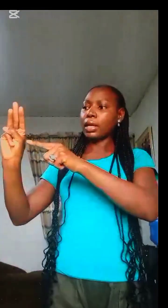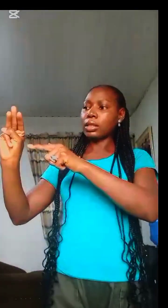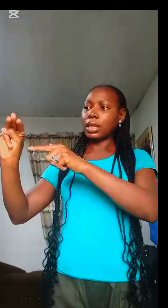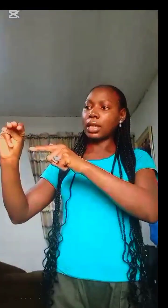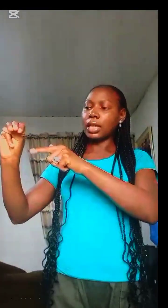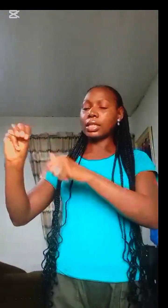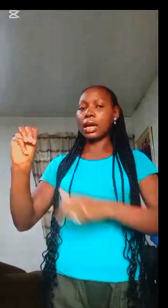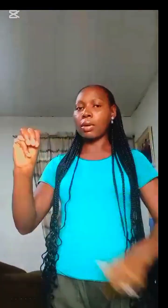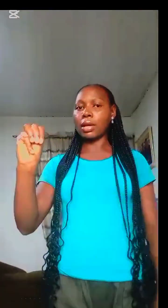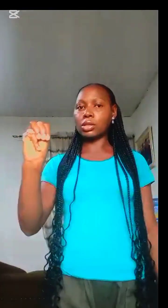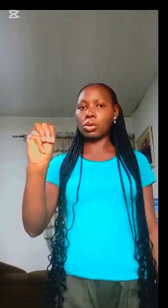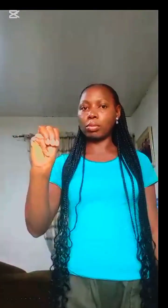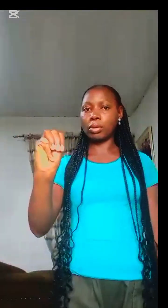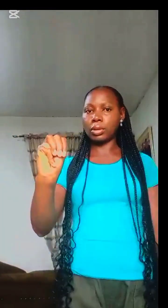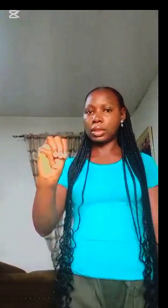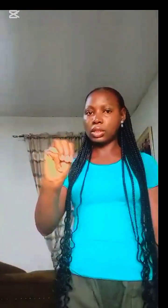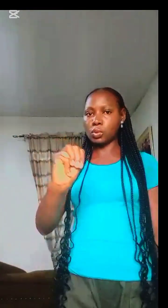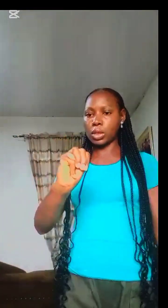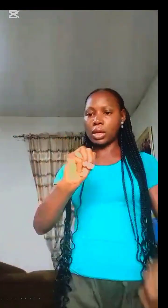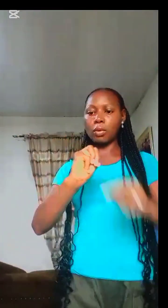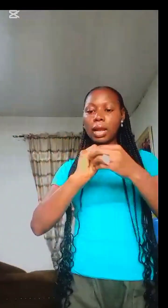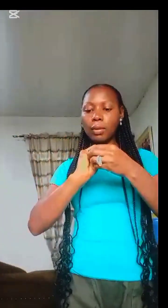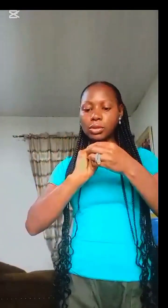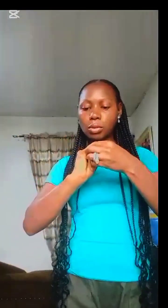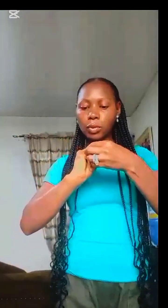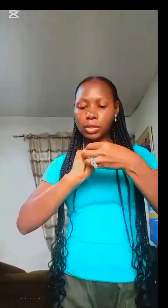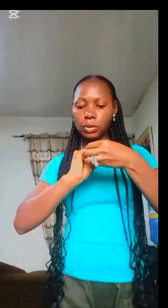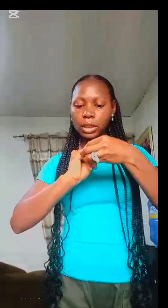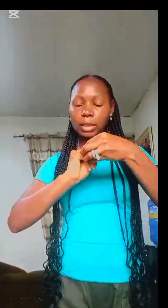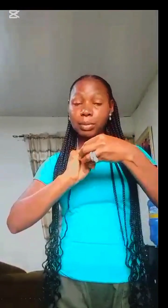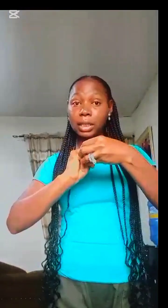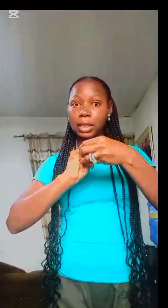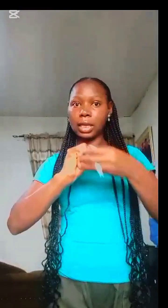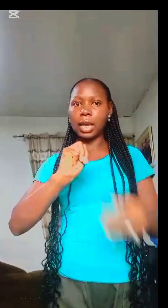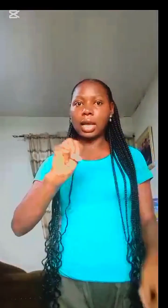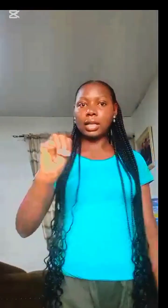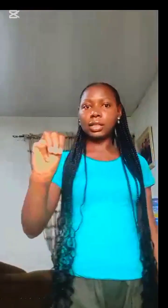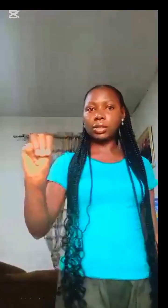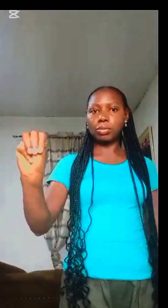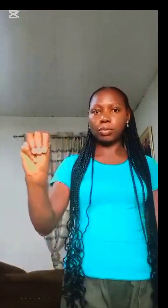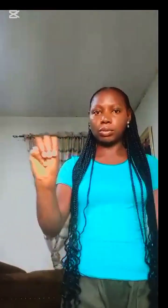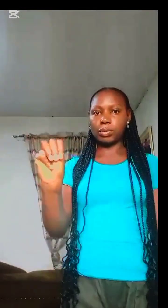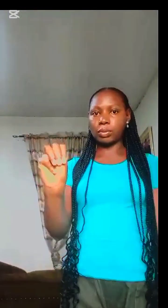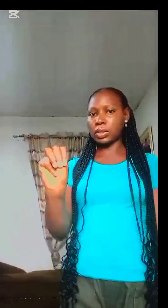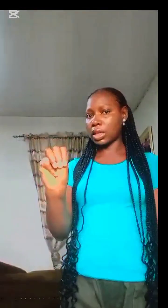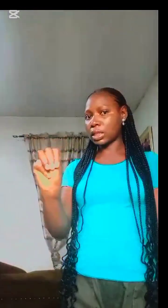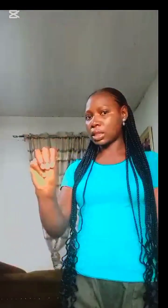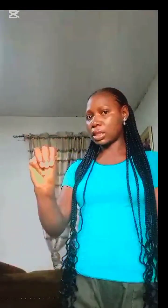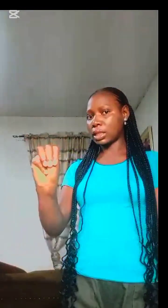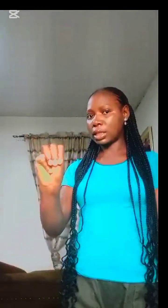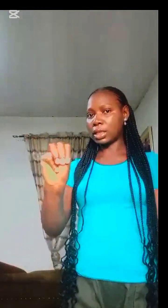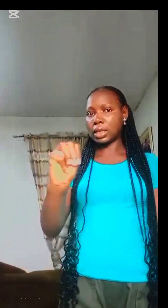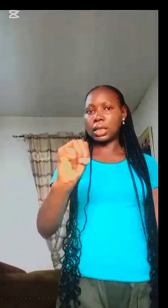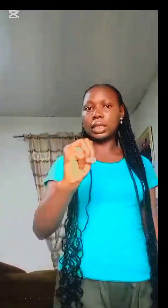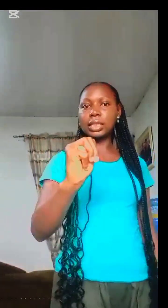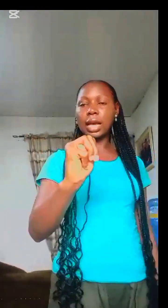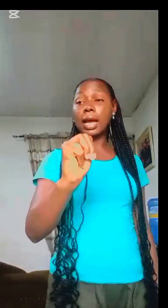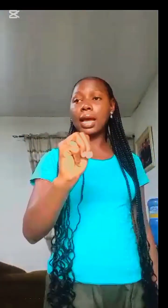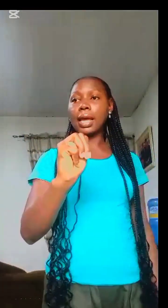bends against our thumb this way, while our thumb rests on the pinky. This represents letter